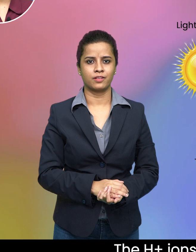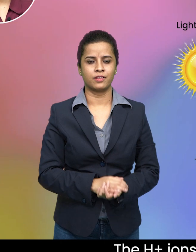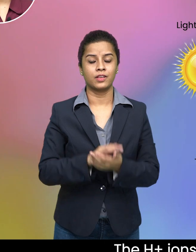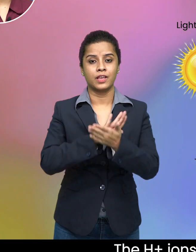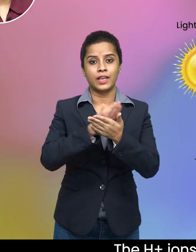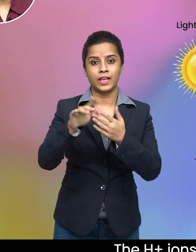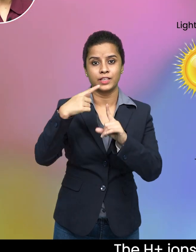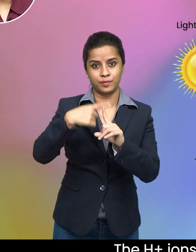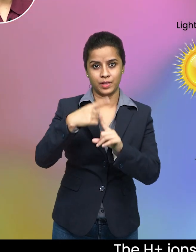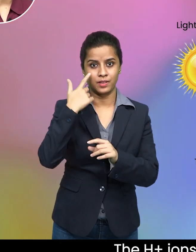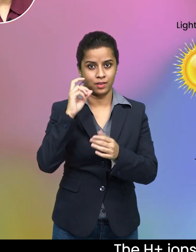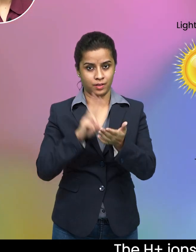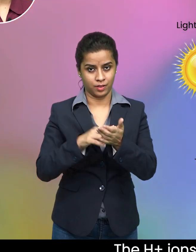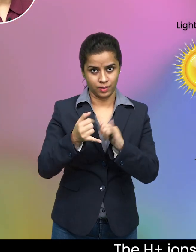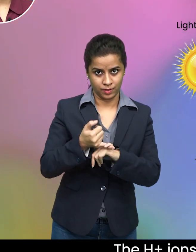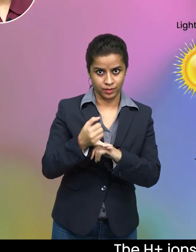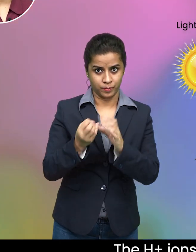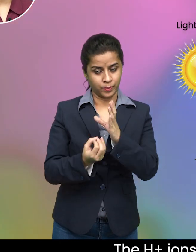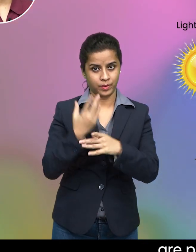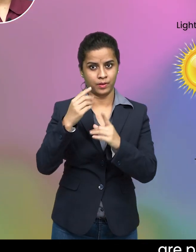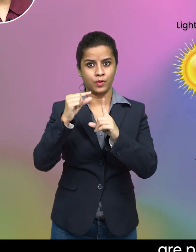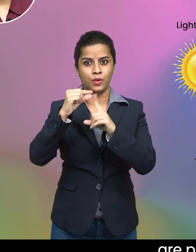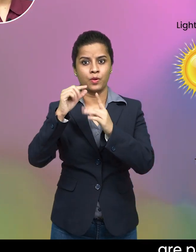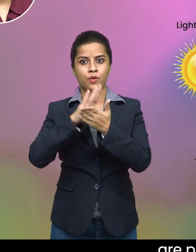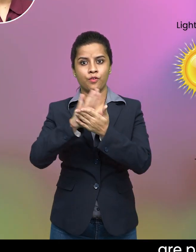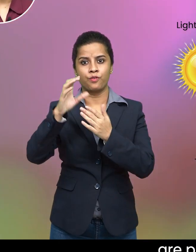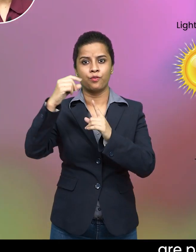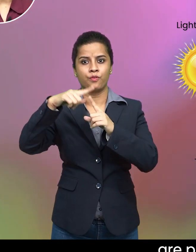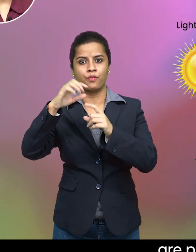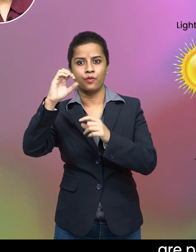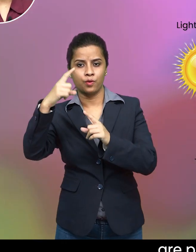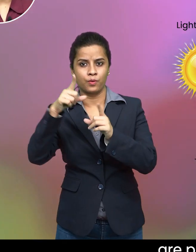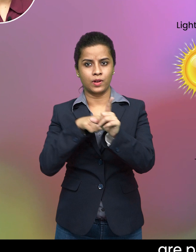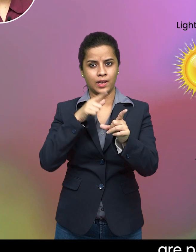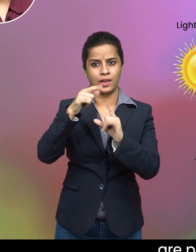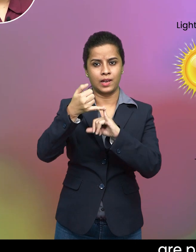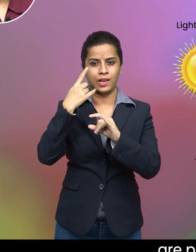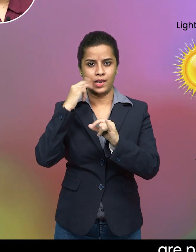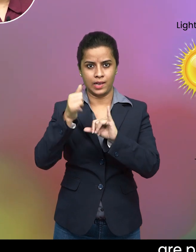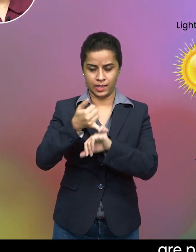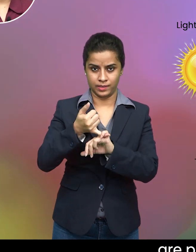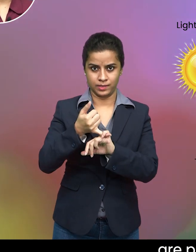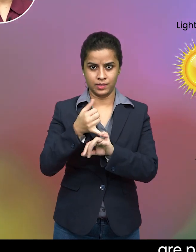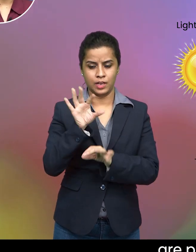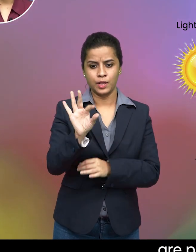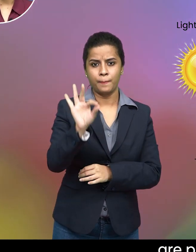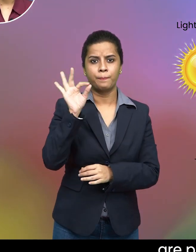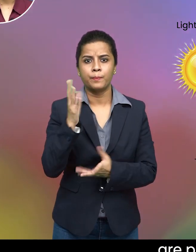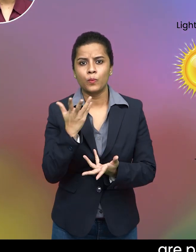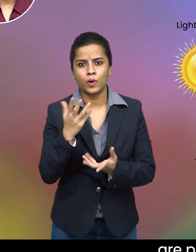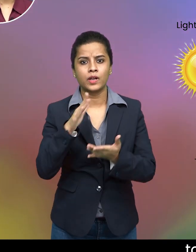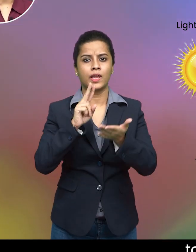The H+ ions produced in photolysis are picked up by